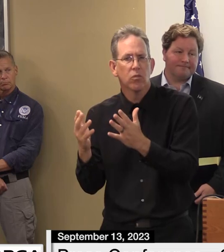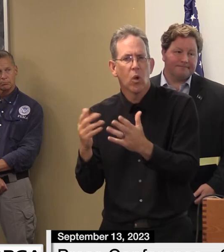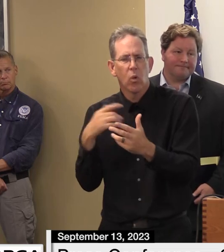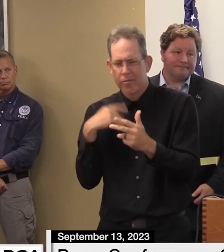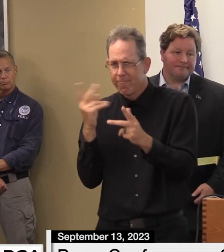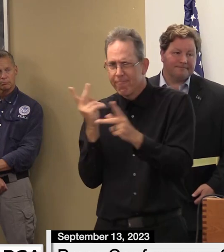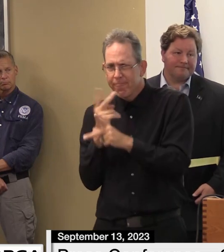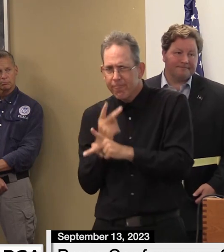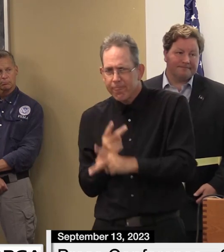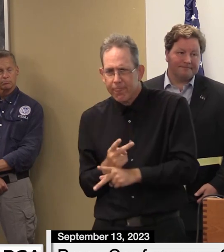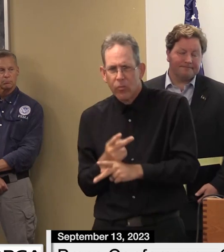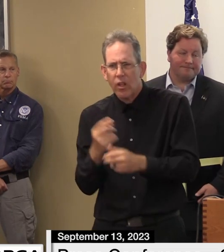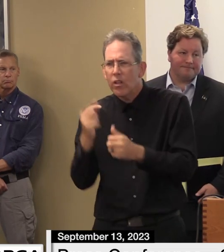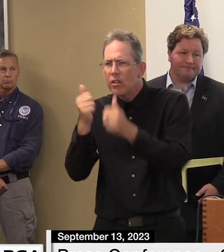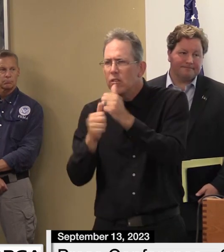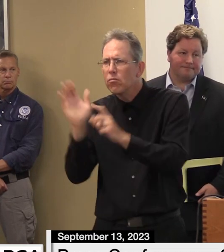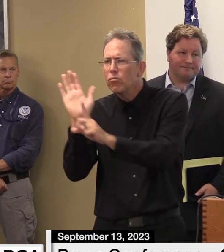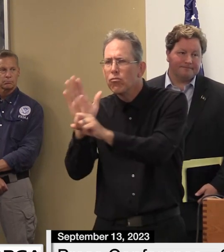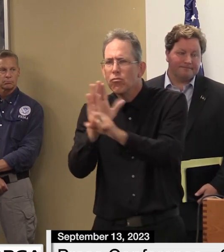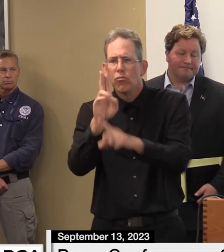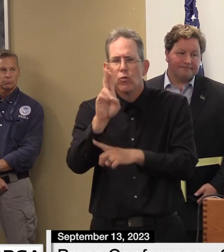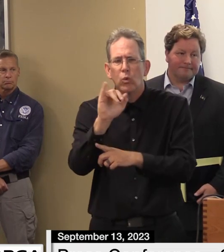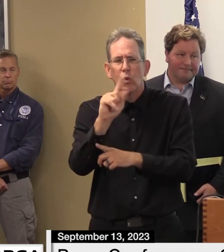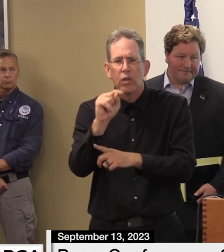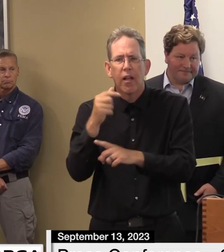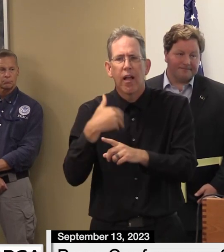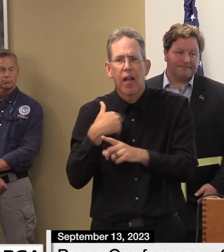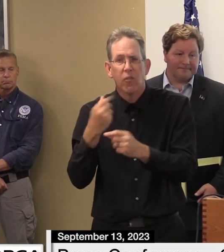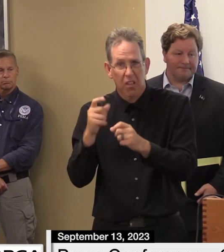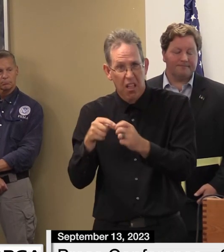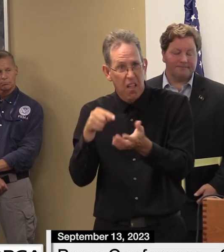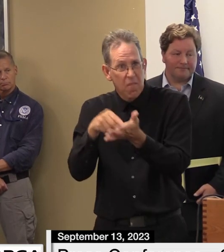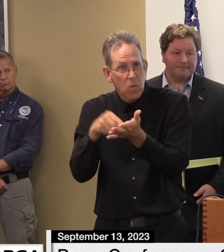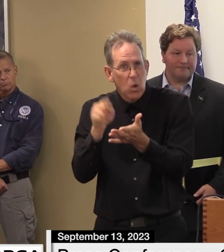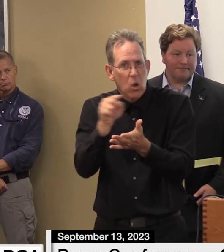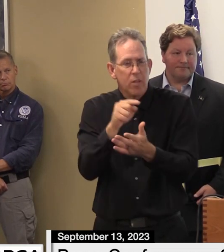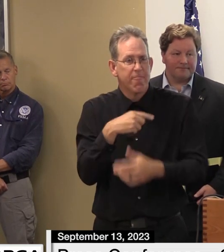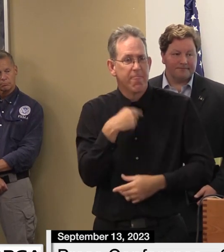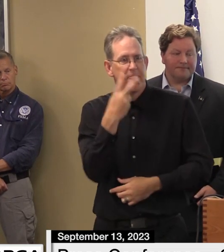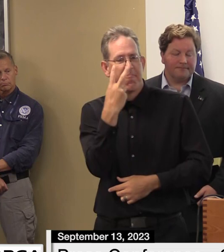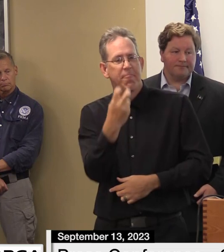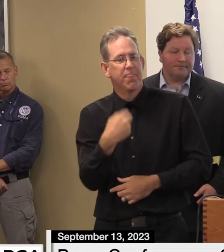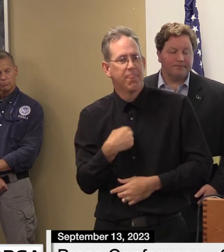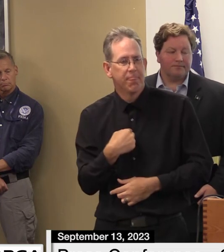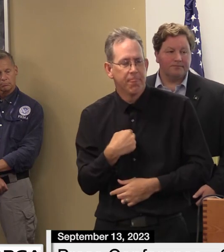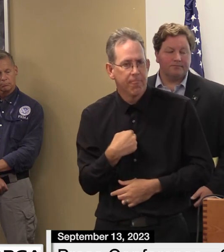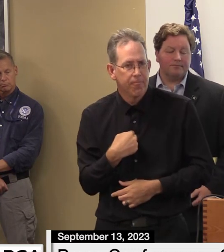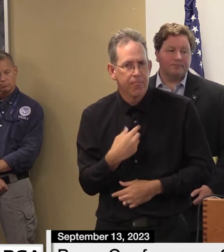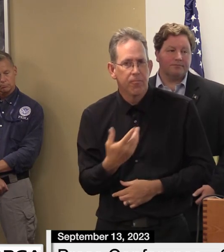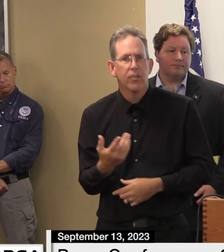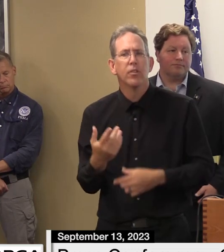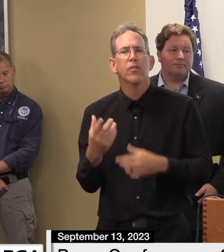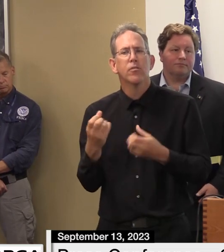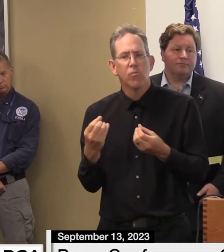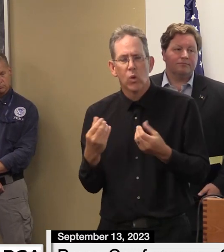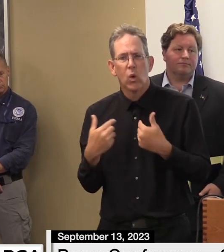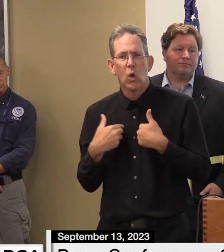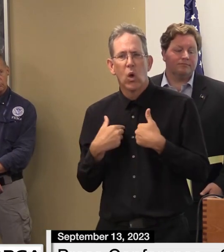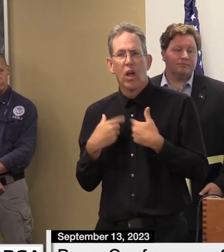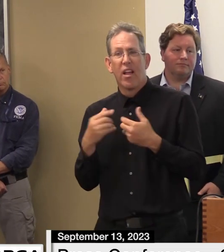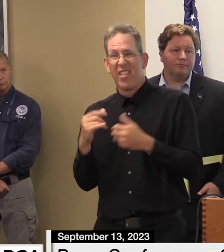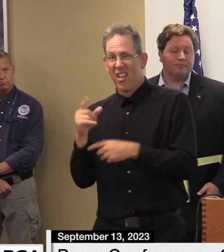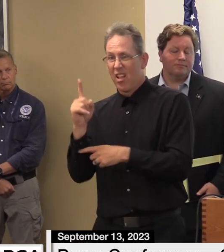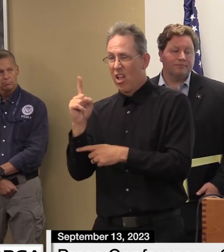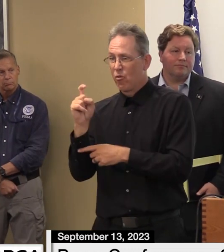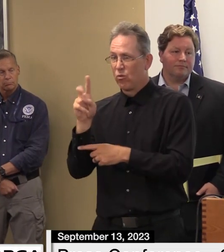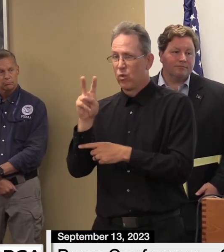investment, that doesn't make affordable housing on its own. So what we need to do is we would take with that about